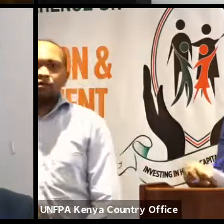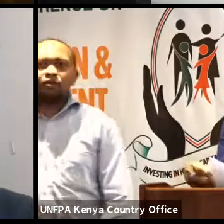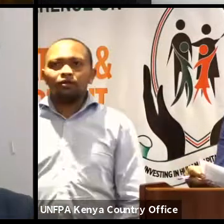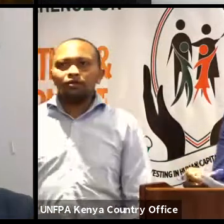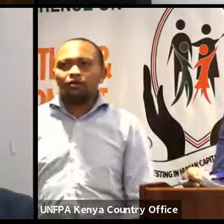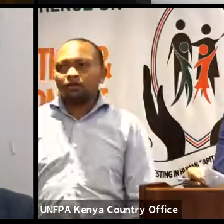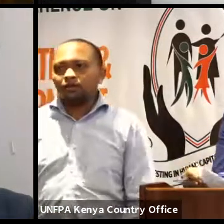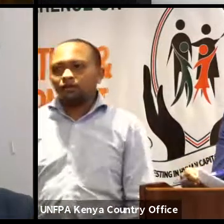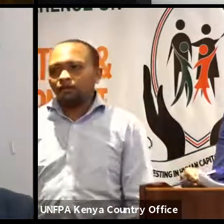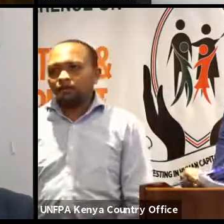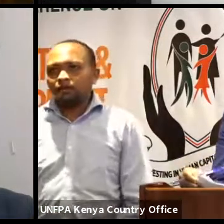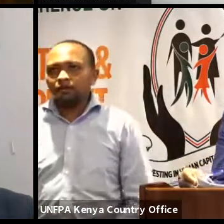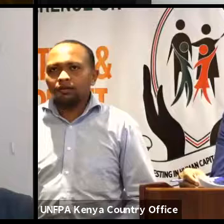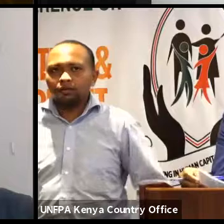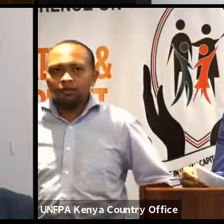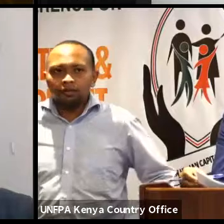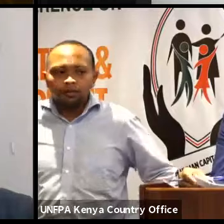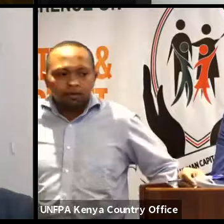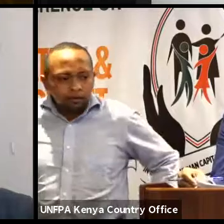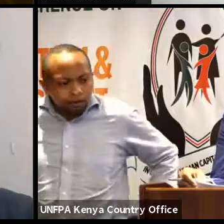Thank you.